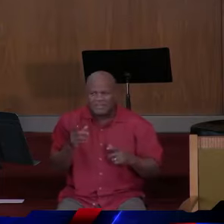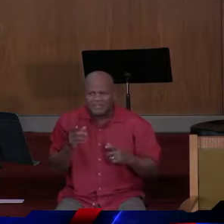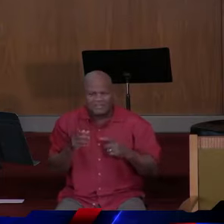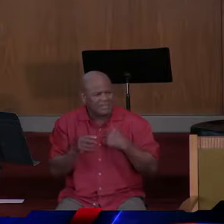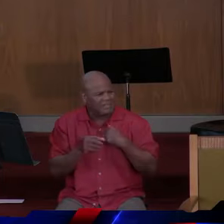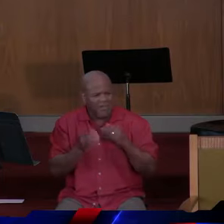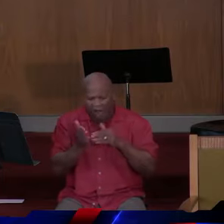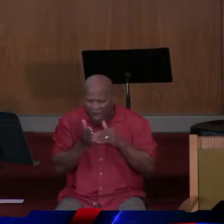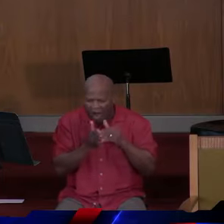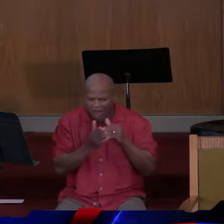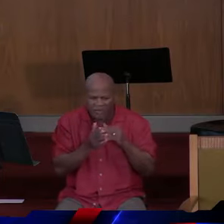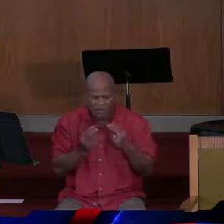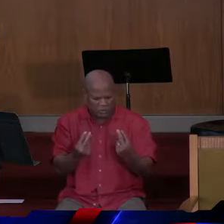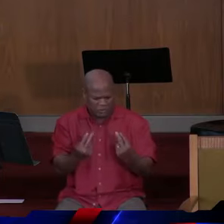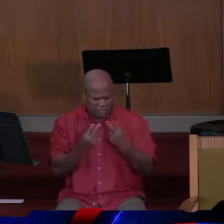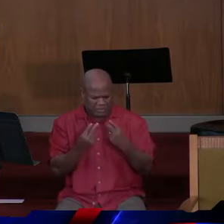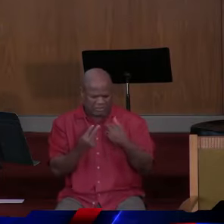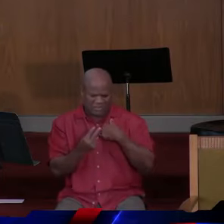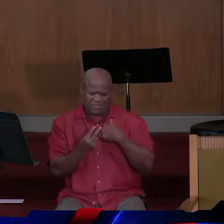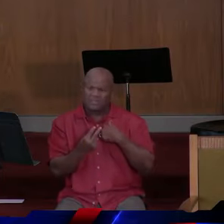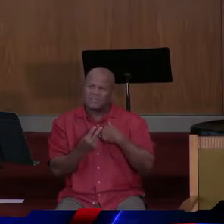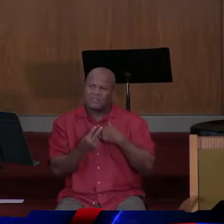And they often look at me,